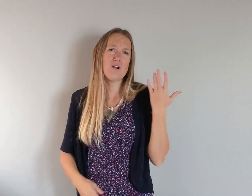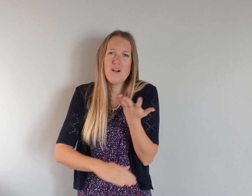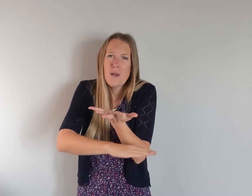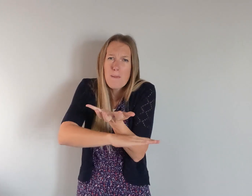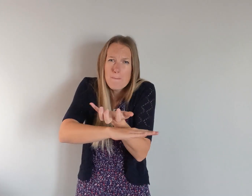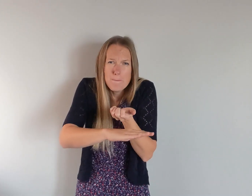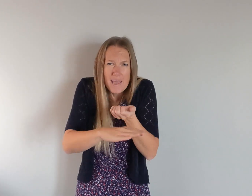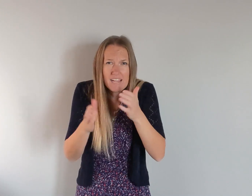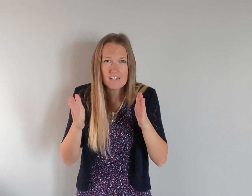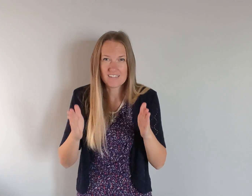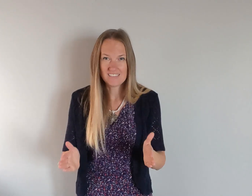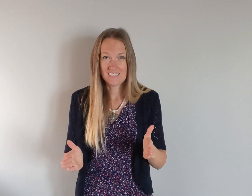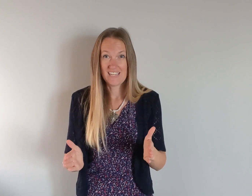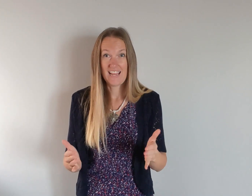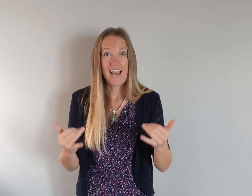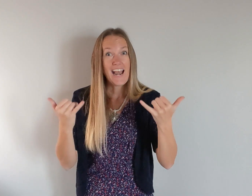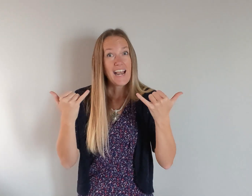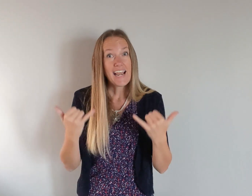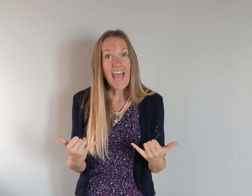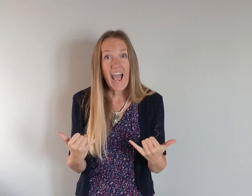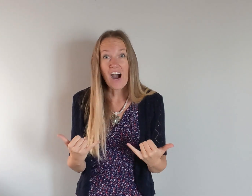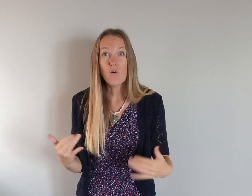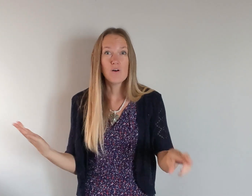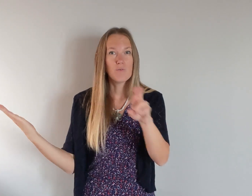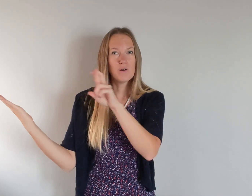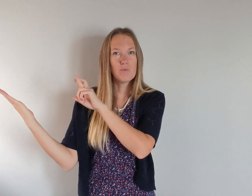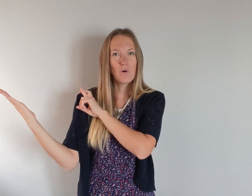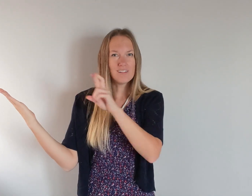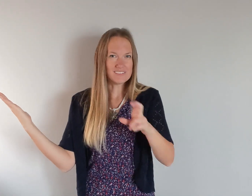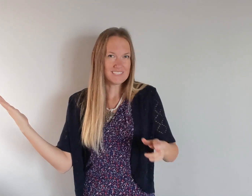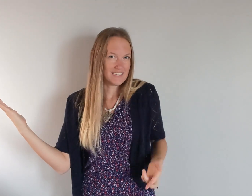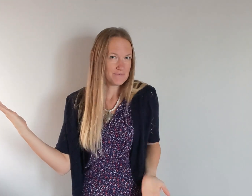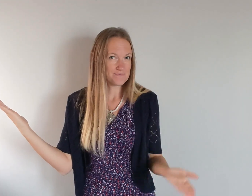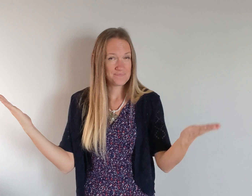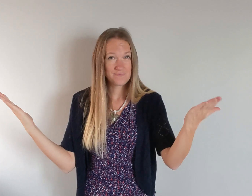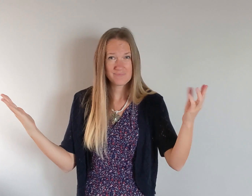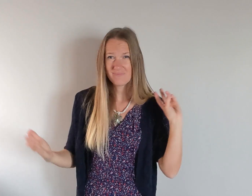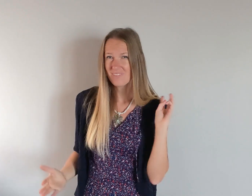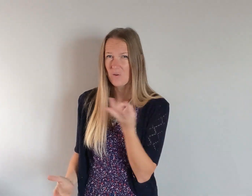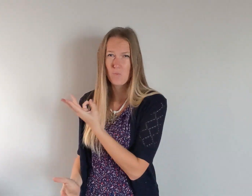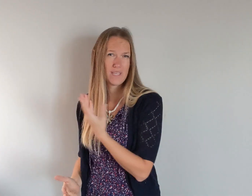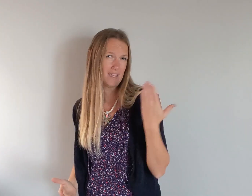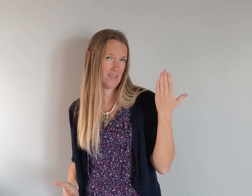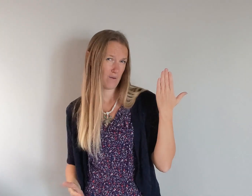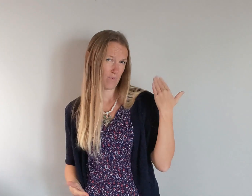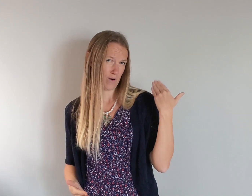were beggars. Now we're royalty. We